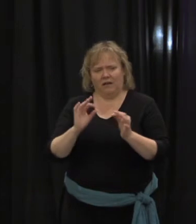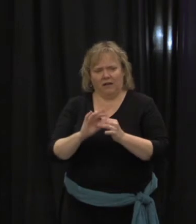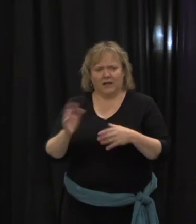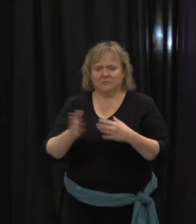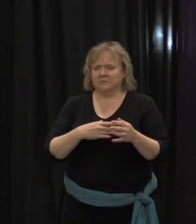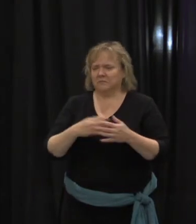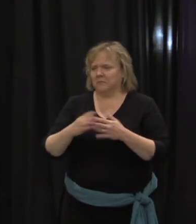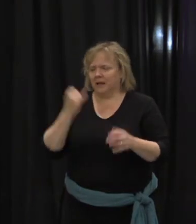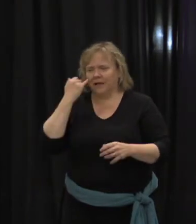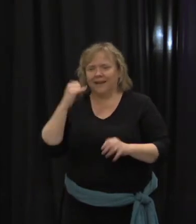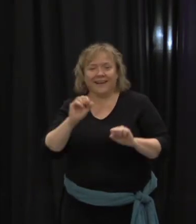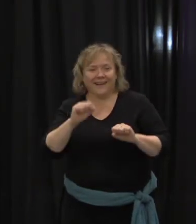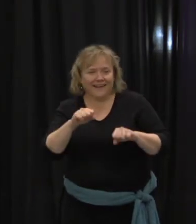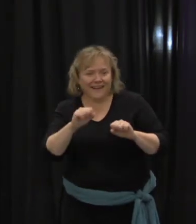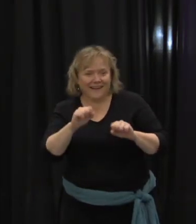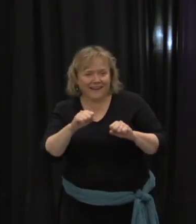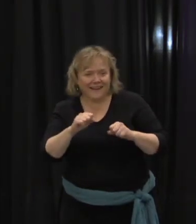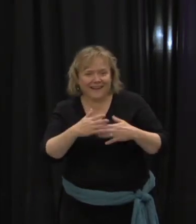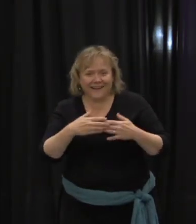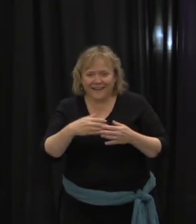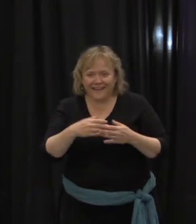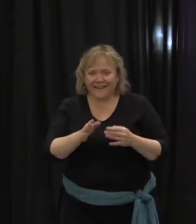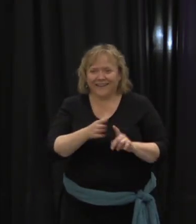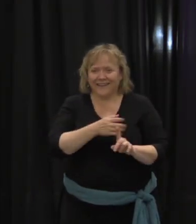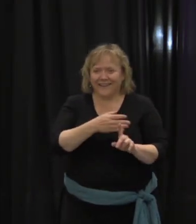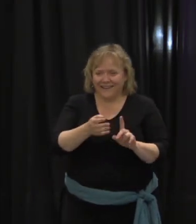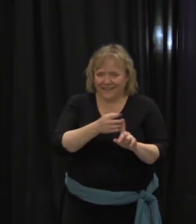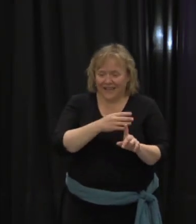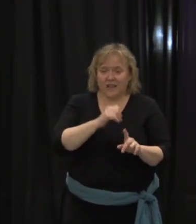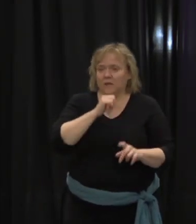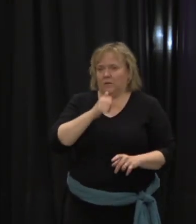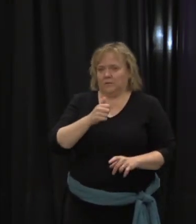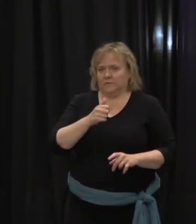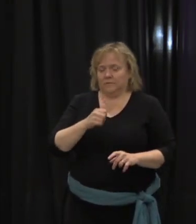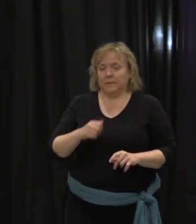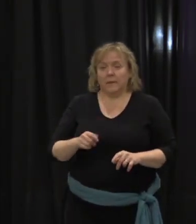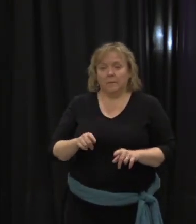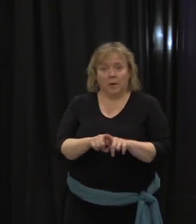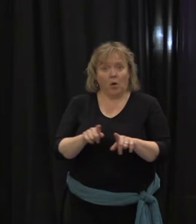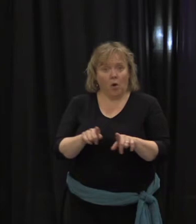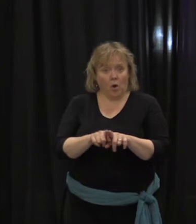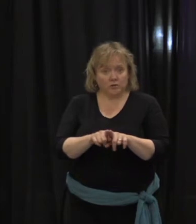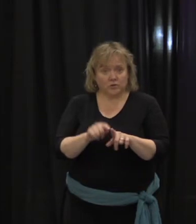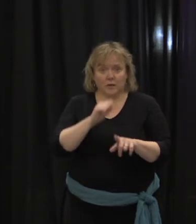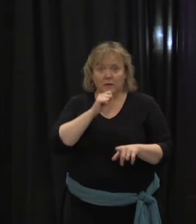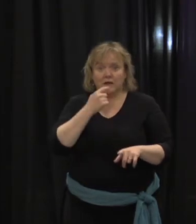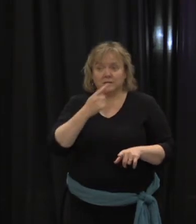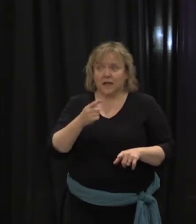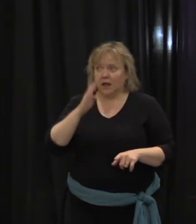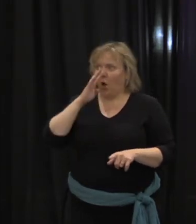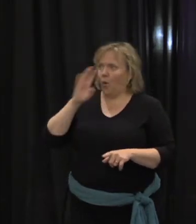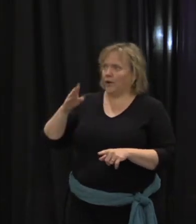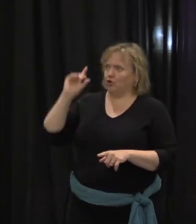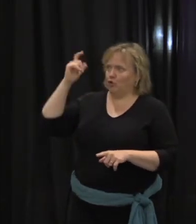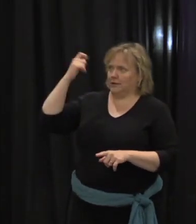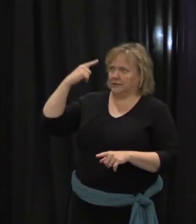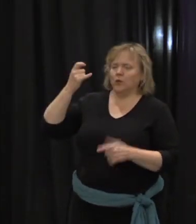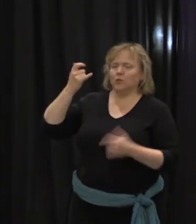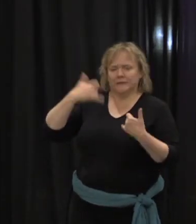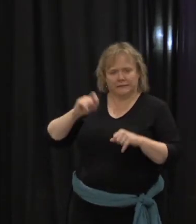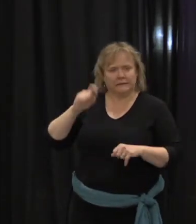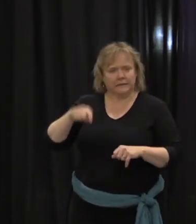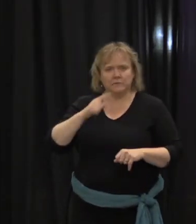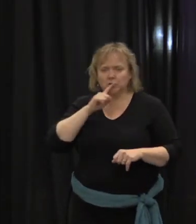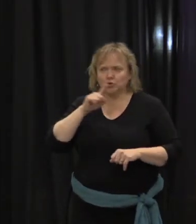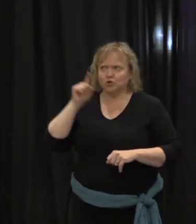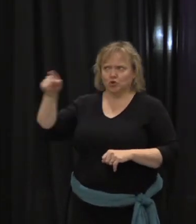that it will not. And I want to be clear, I'm also not saying that we should let the state off the hook. Yes, we need to hold the state accountable,